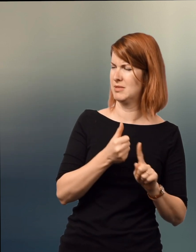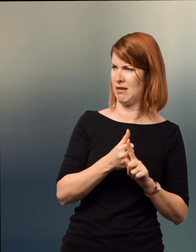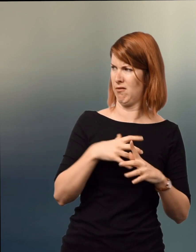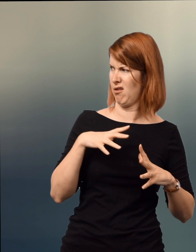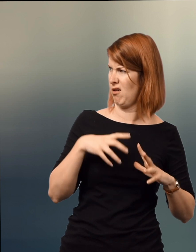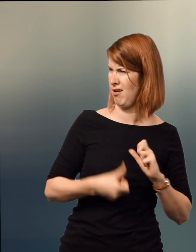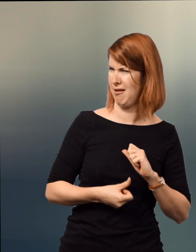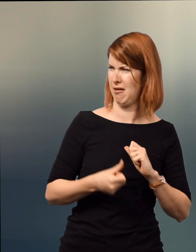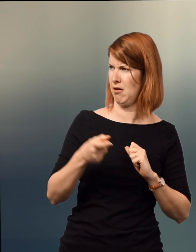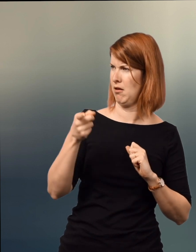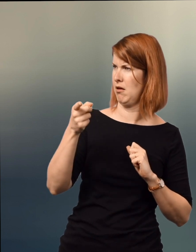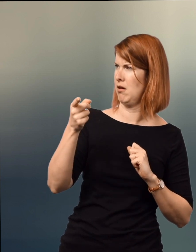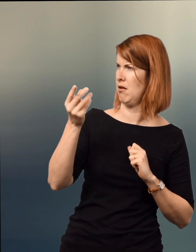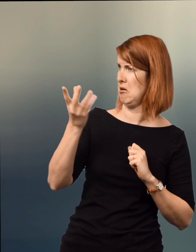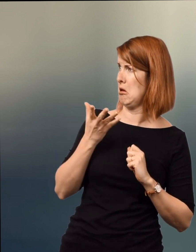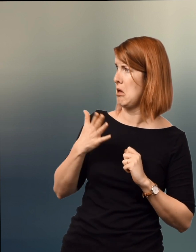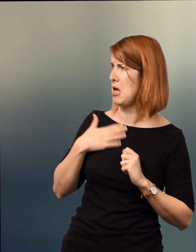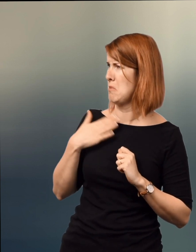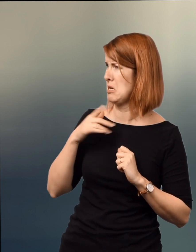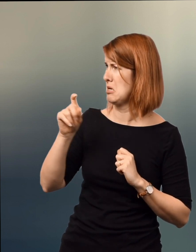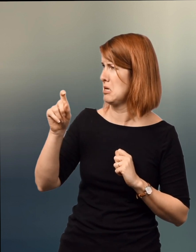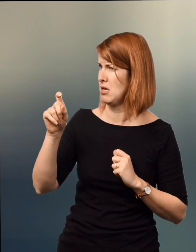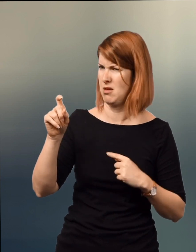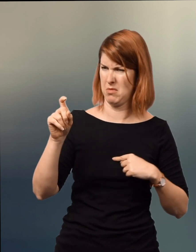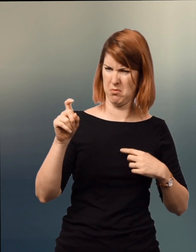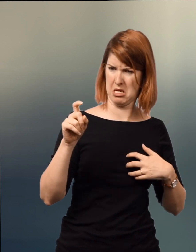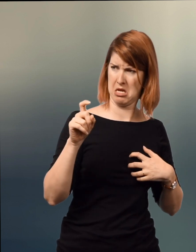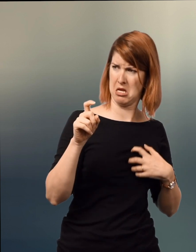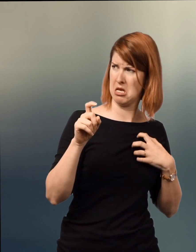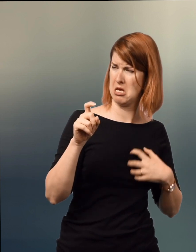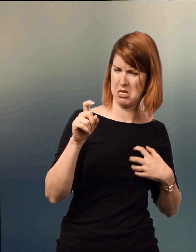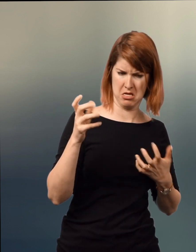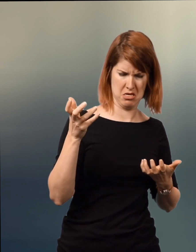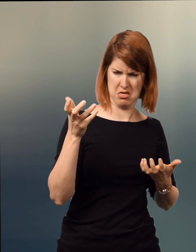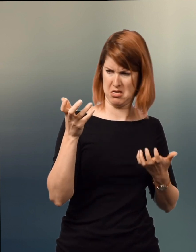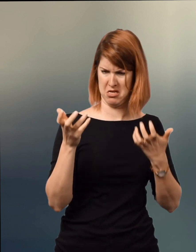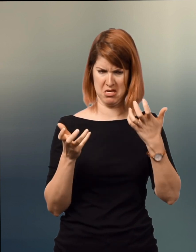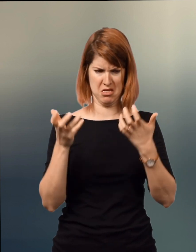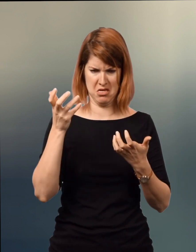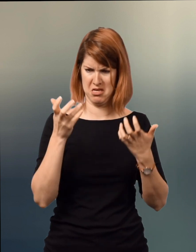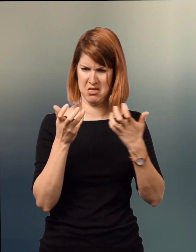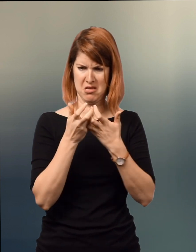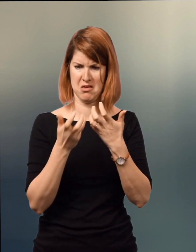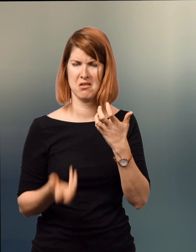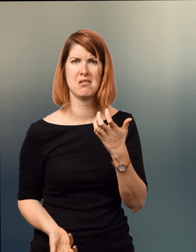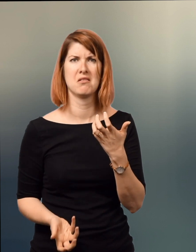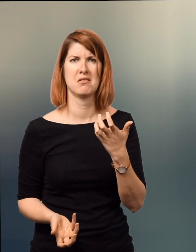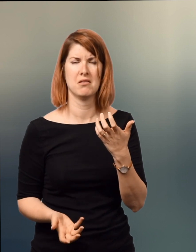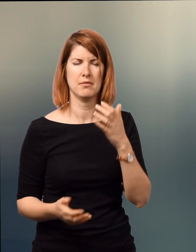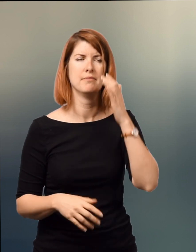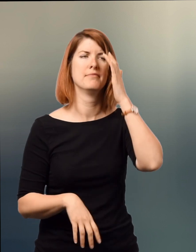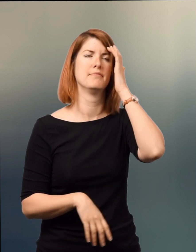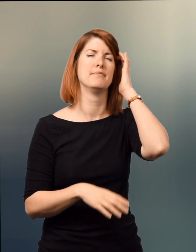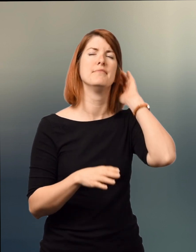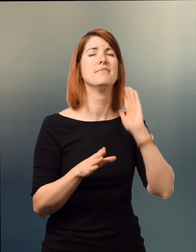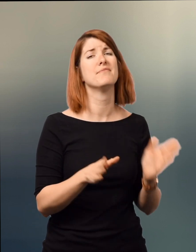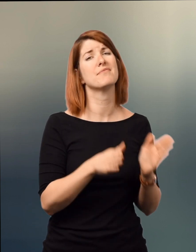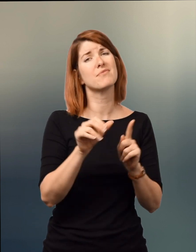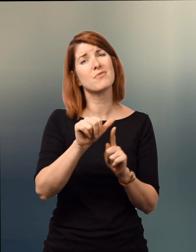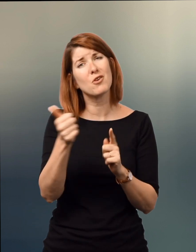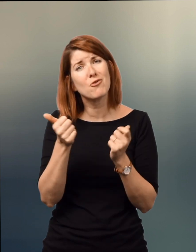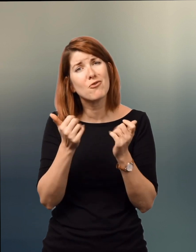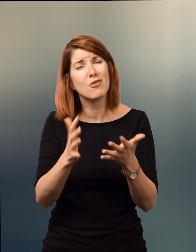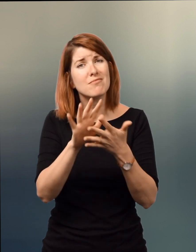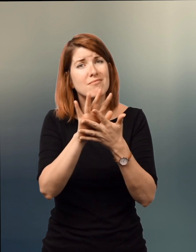they shouldn't be grieving at all, but should be happy and joyful along with their adoptive family. A third